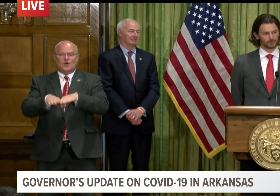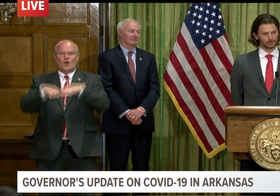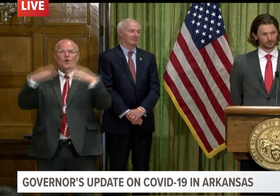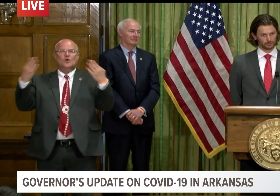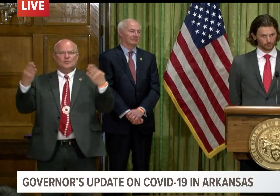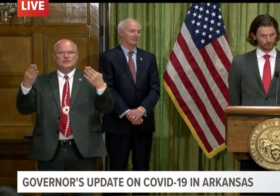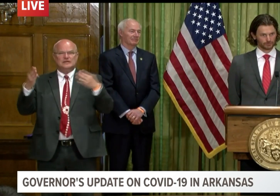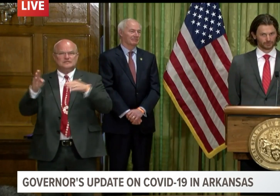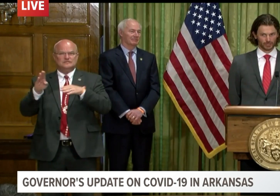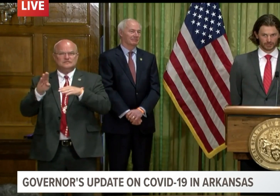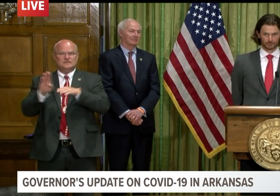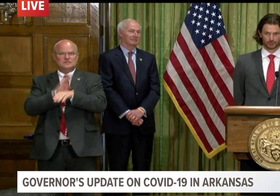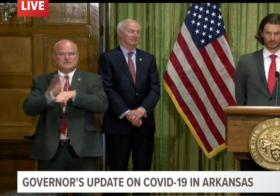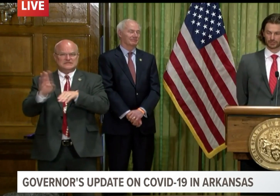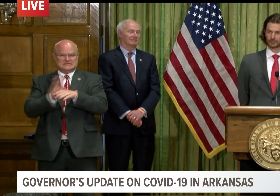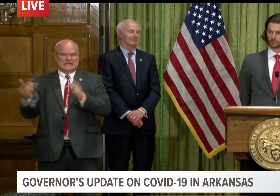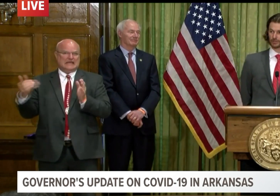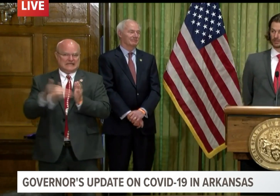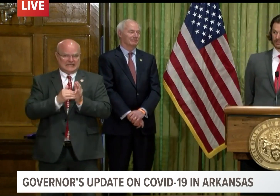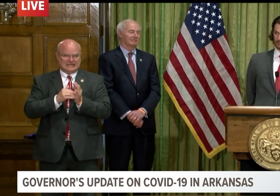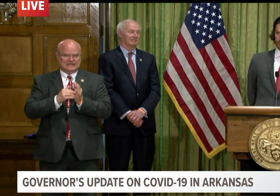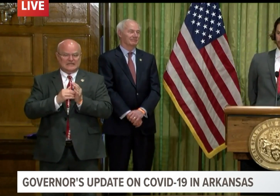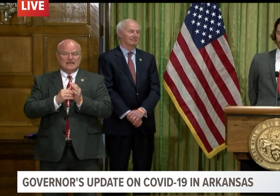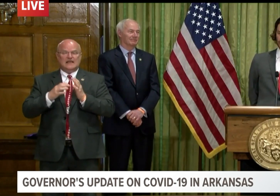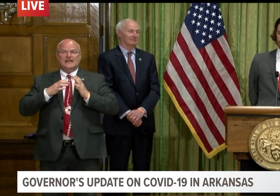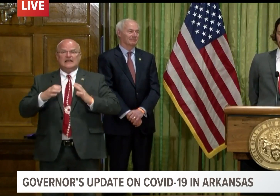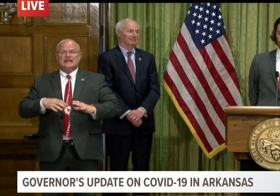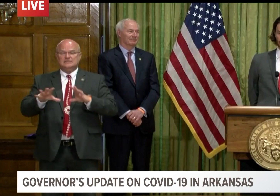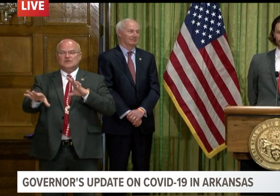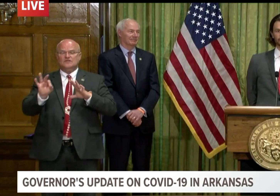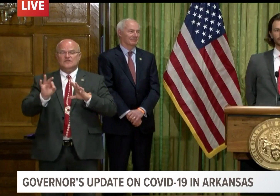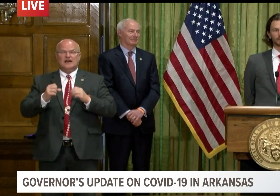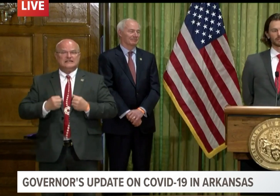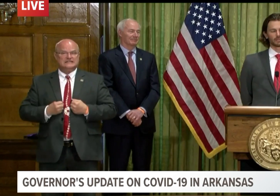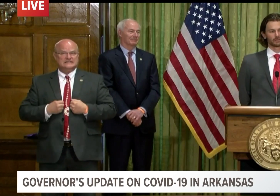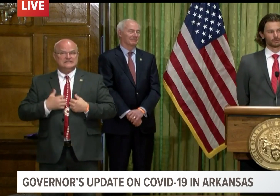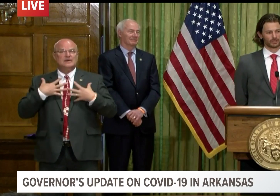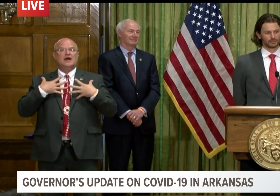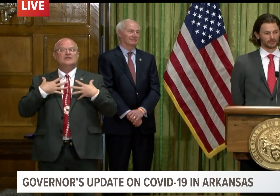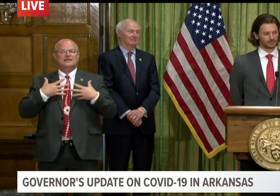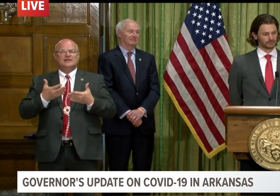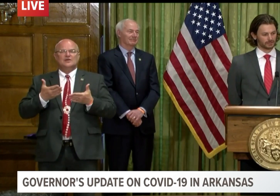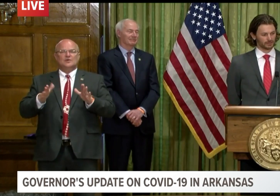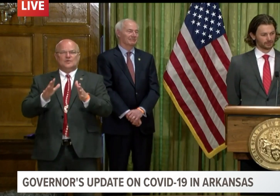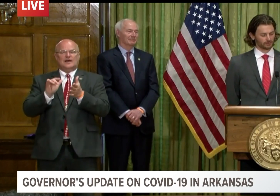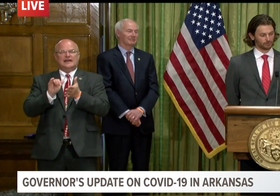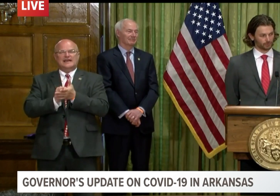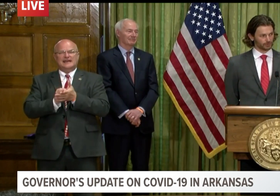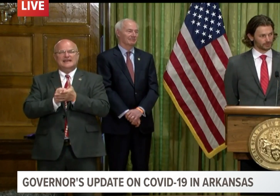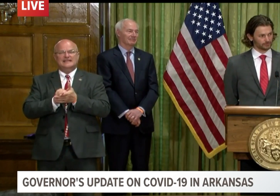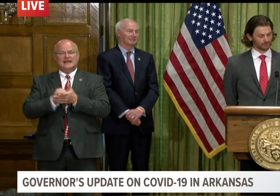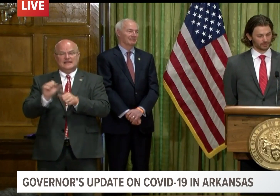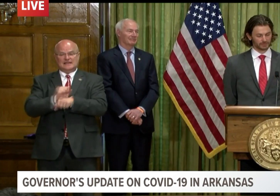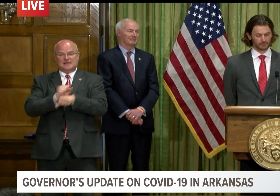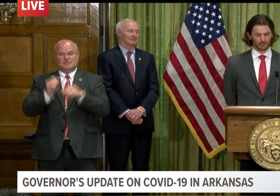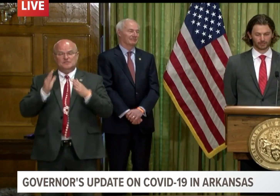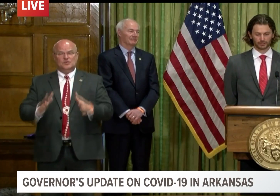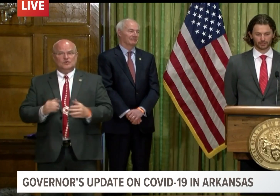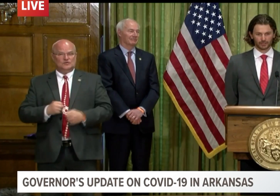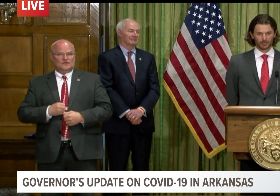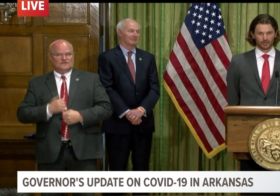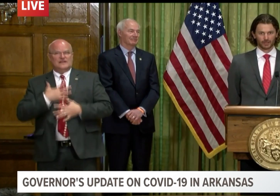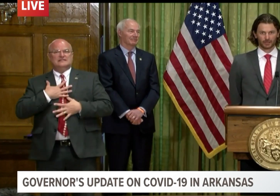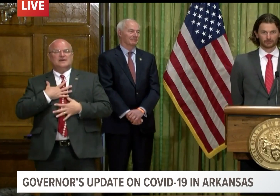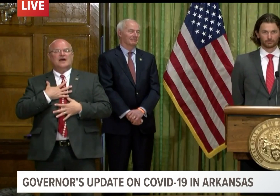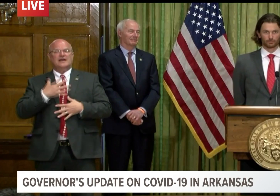their doors for customers again in a way that customers will find inspiring, in a way that their employees will find